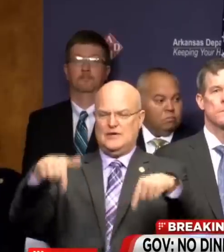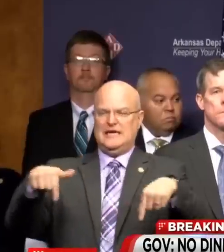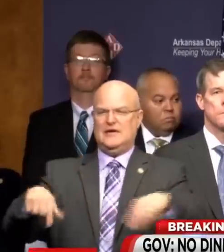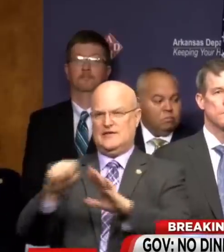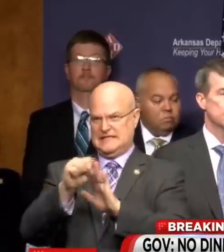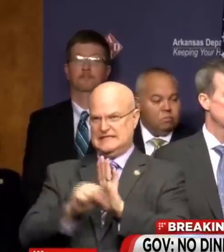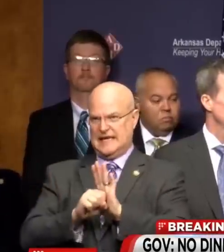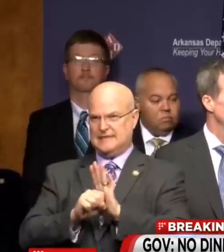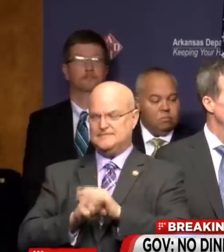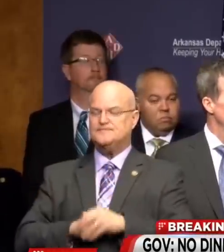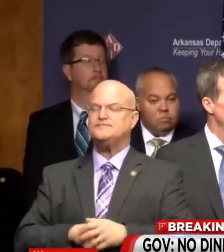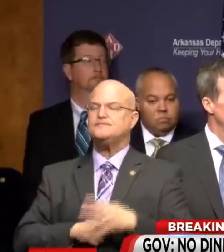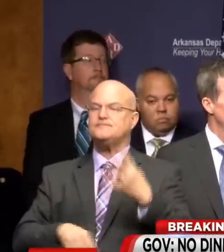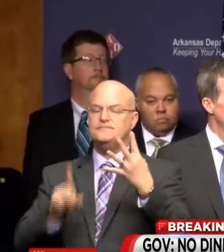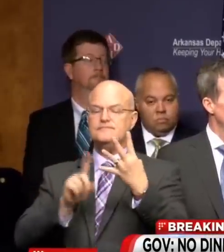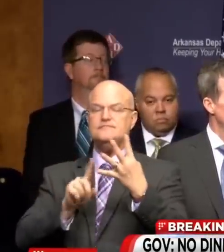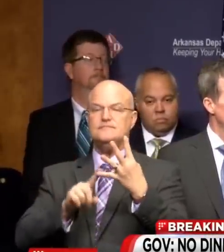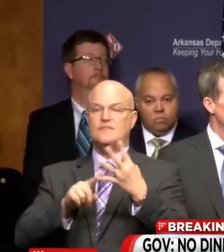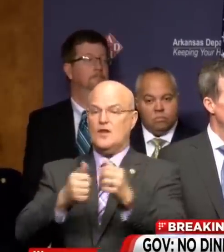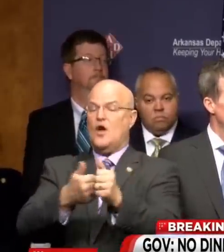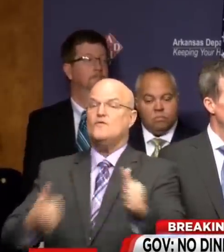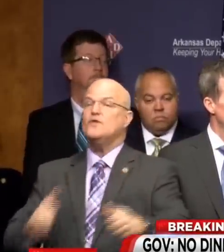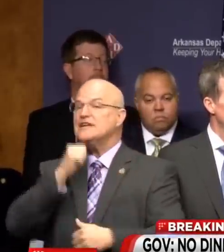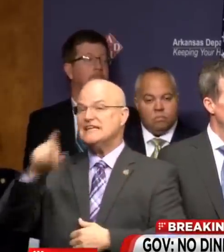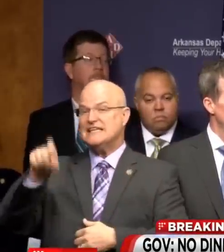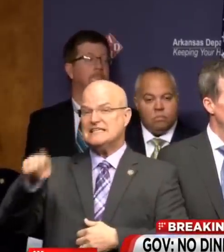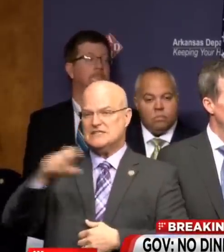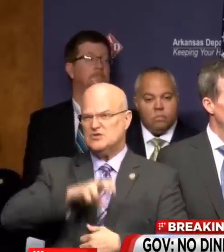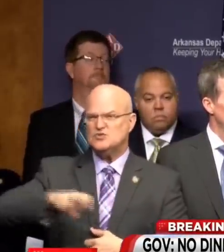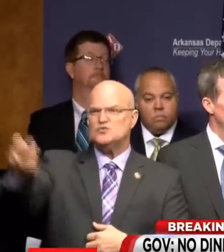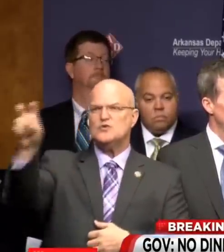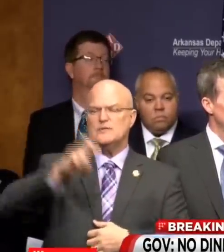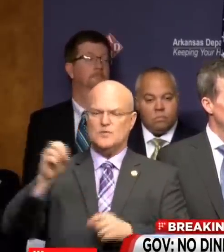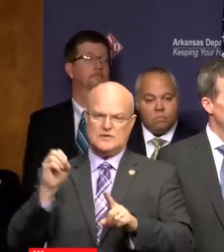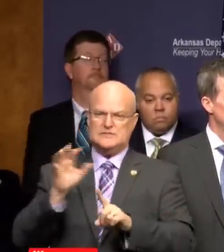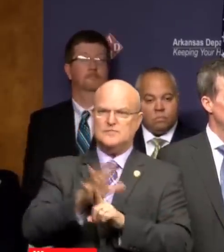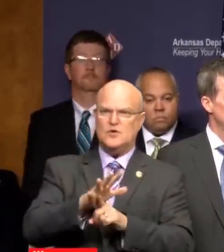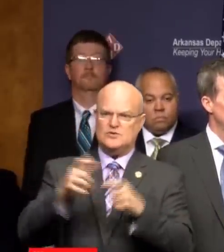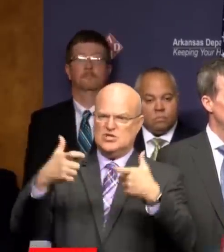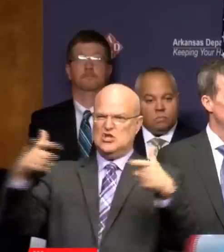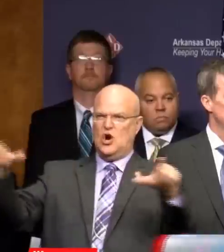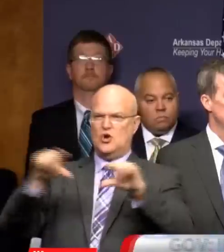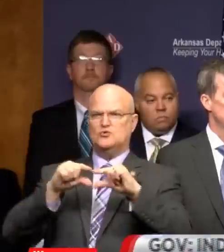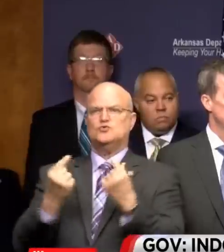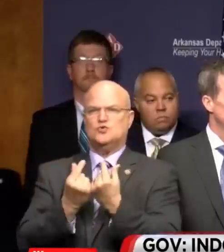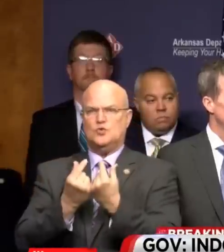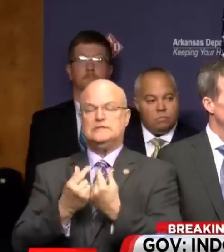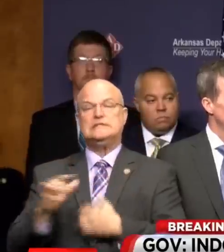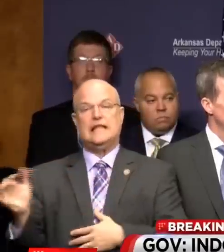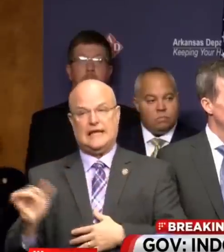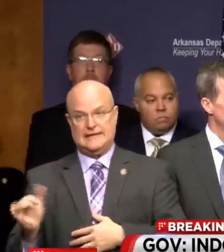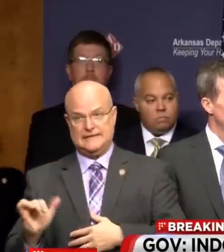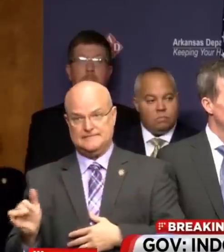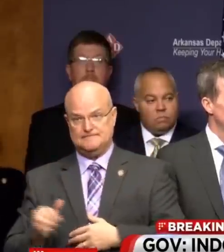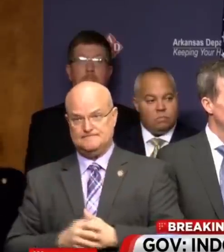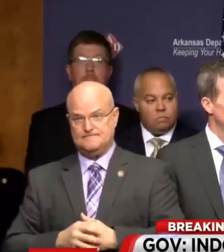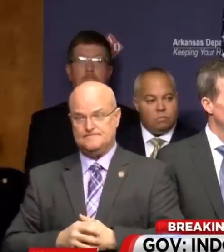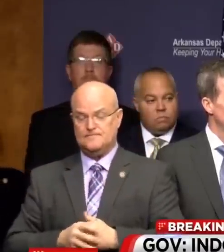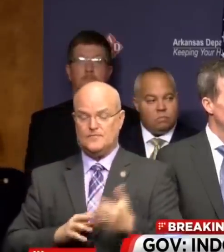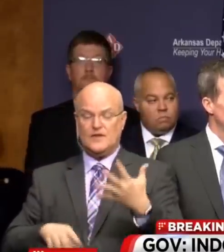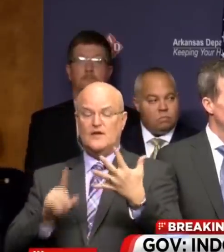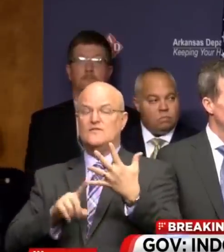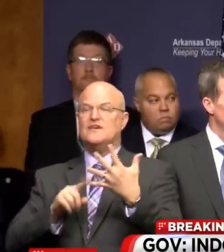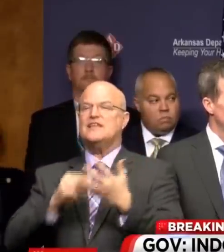the state. Fourth, avoid unnecessary trips where exposure to large groups is likely.